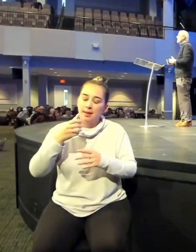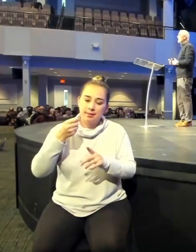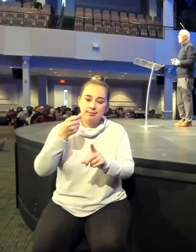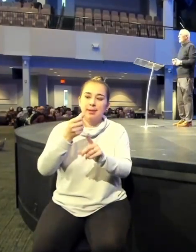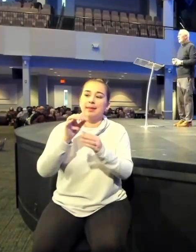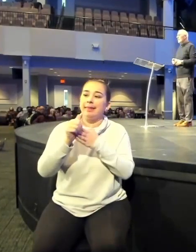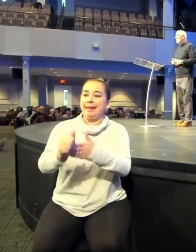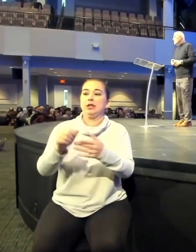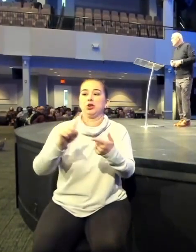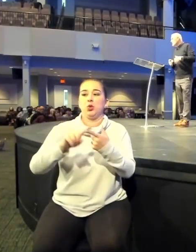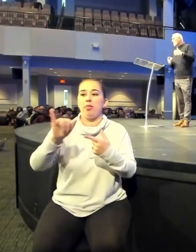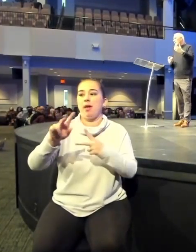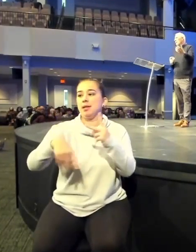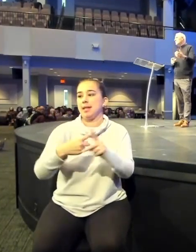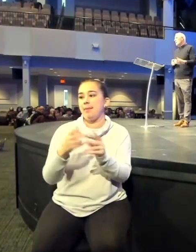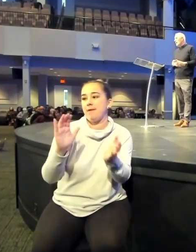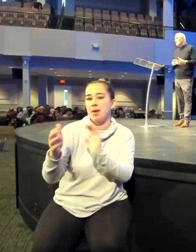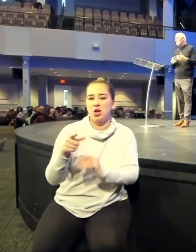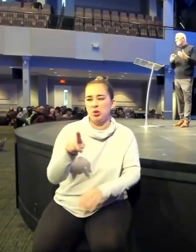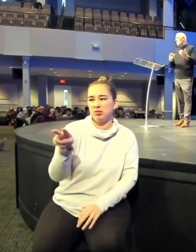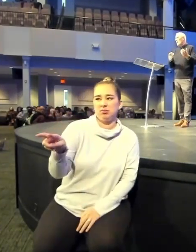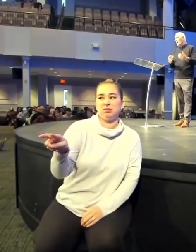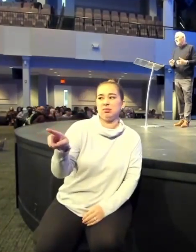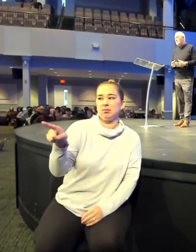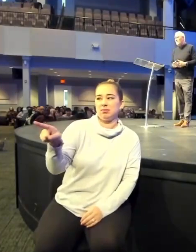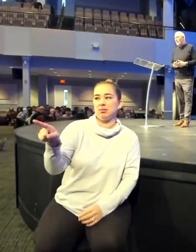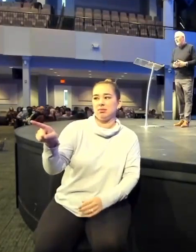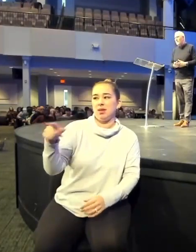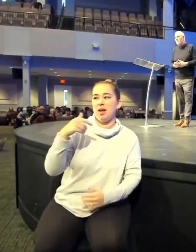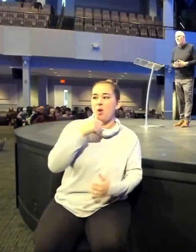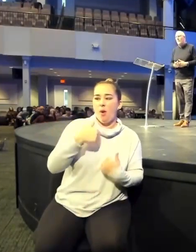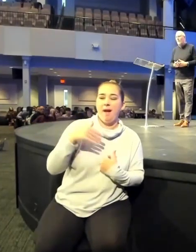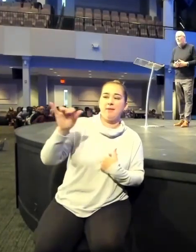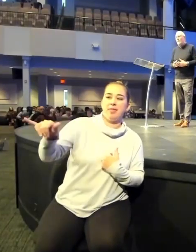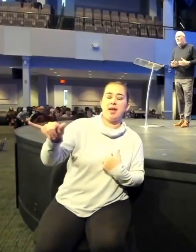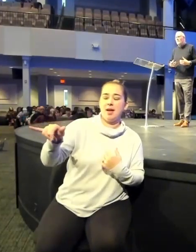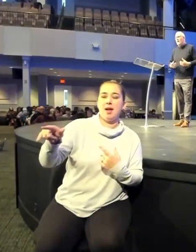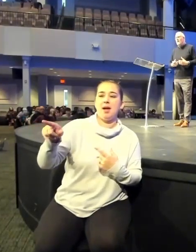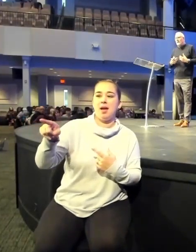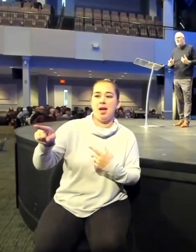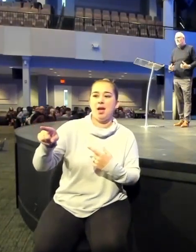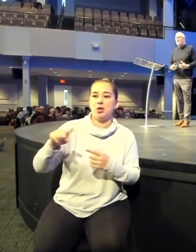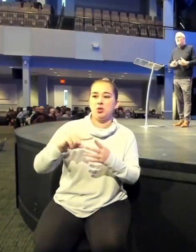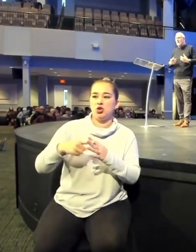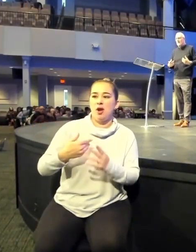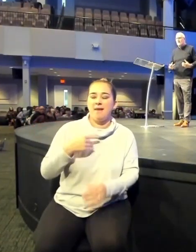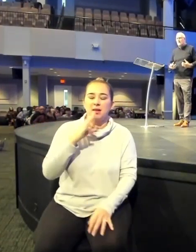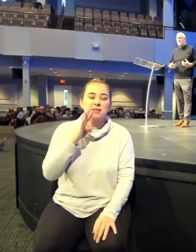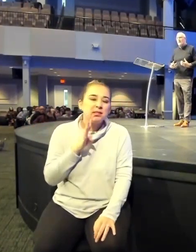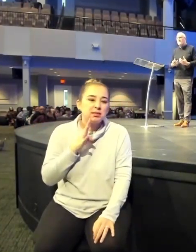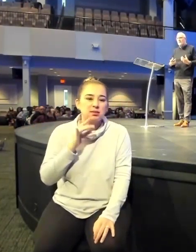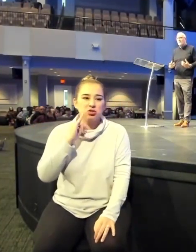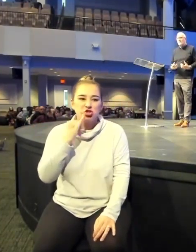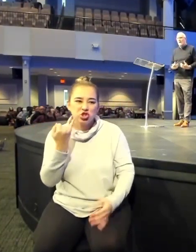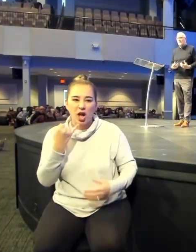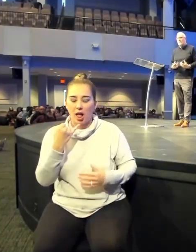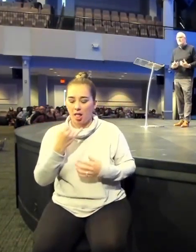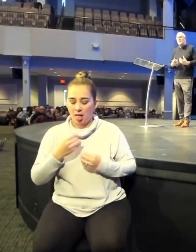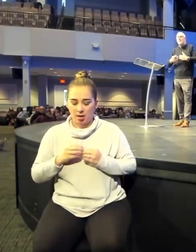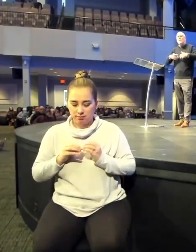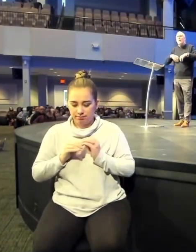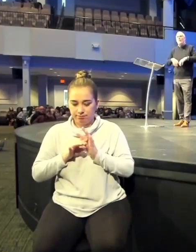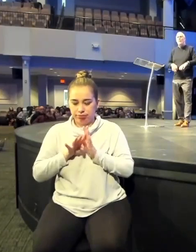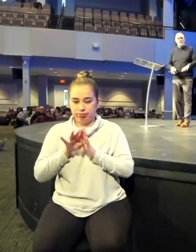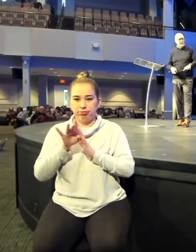mindset, looking at what you think somebody else has that you don't have in your life. And before long, you've got envy and jealousy raging inside of you, and